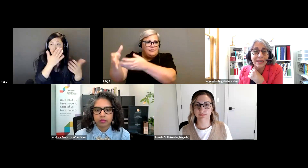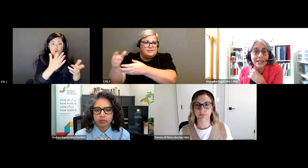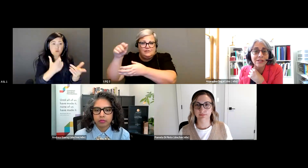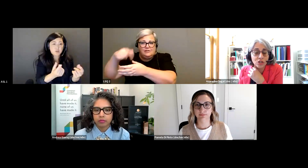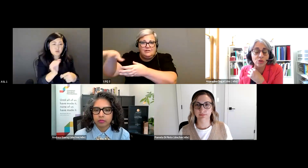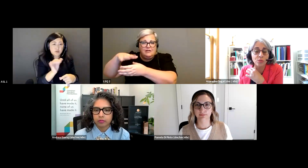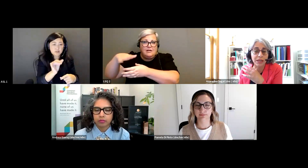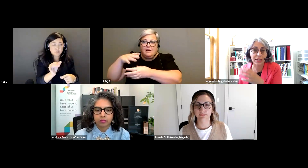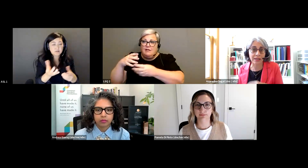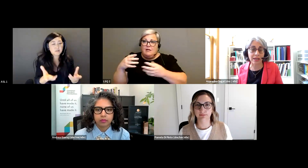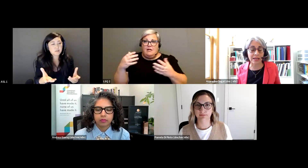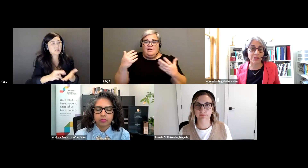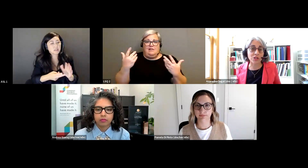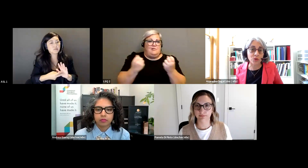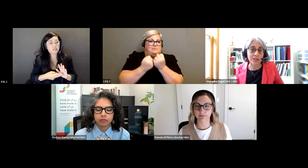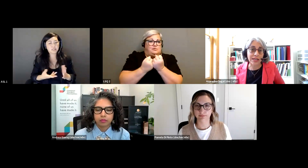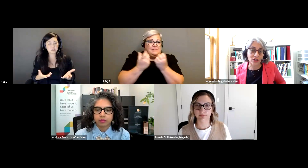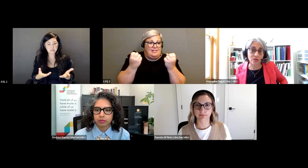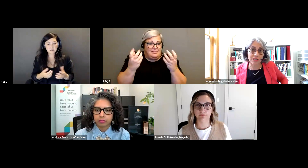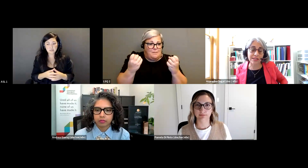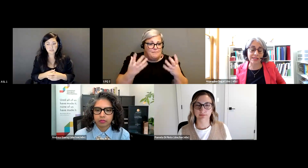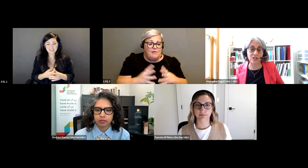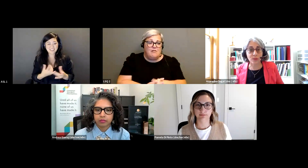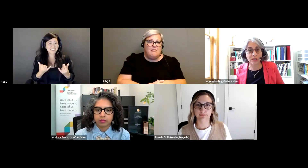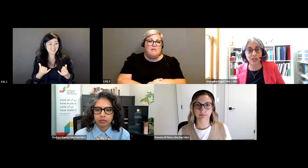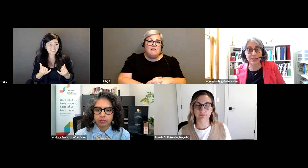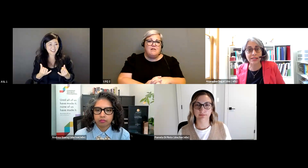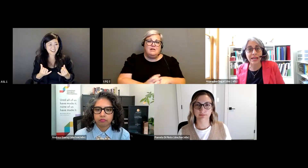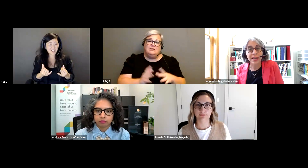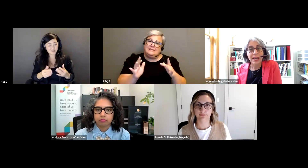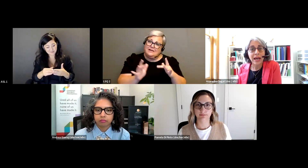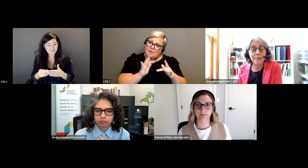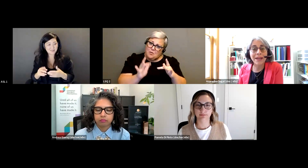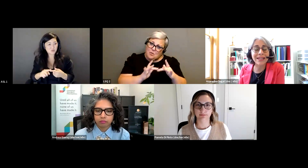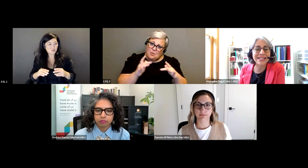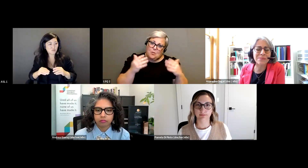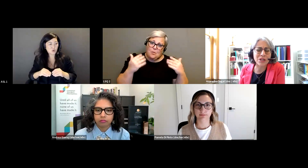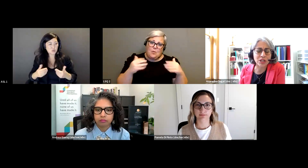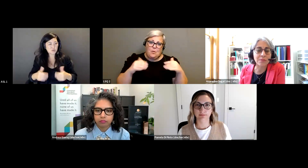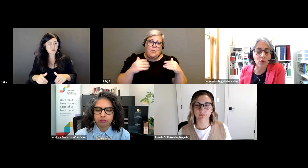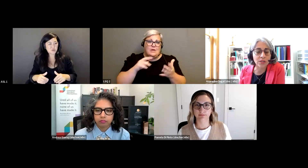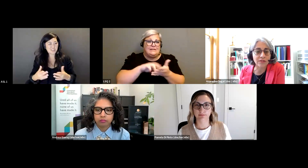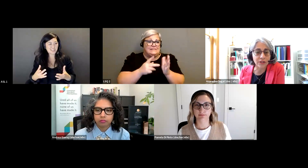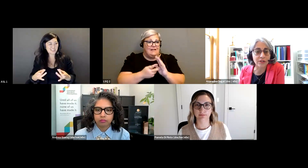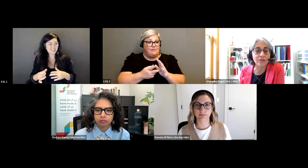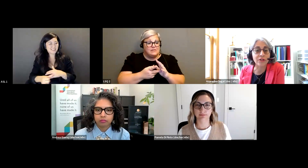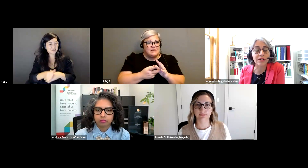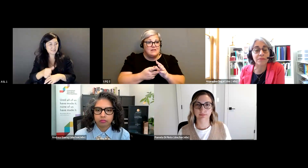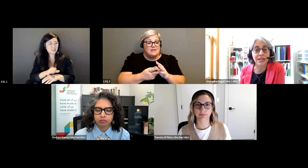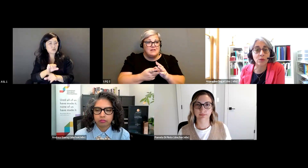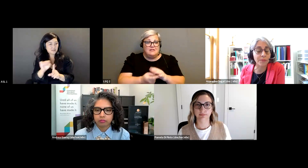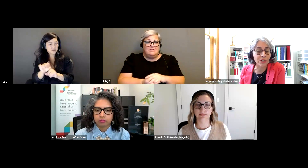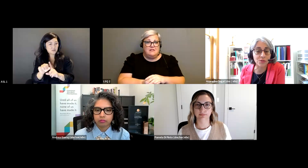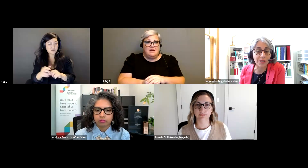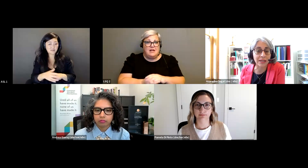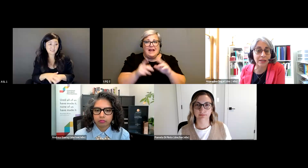this leads to being in much more dangerous situations. And that's especially more difficult for,